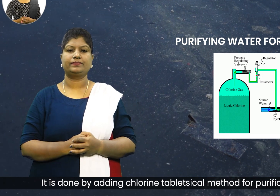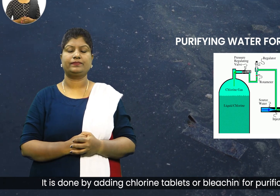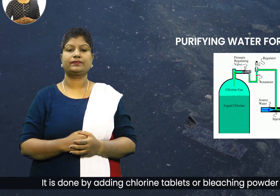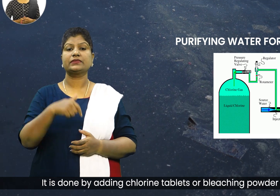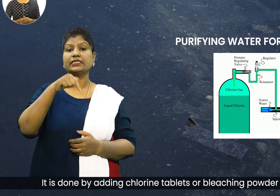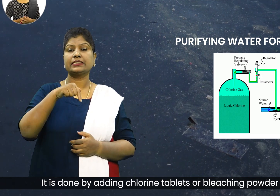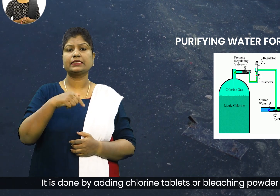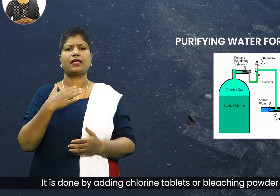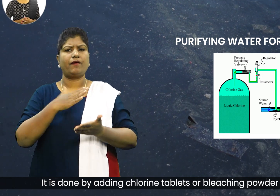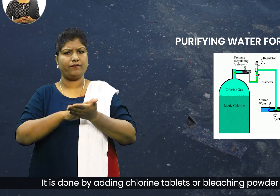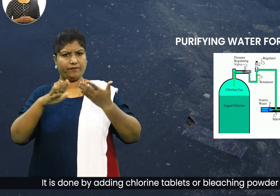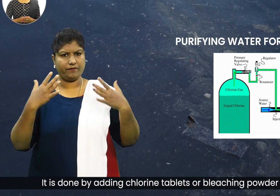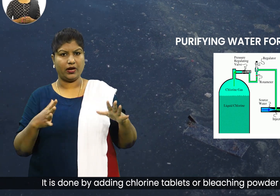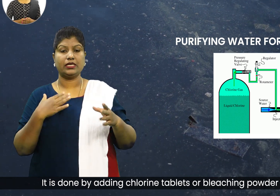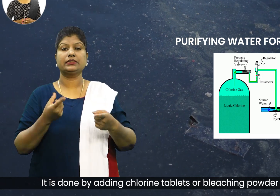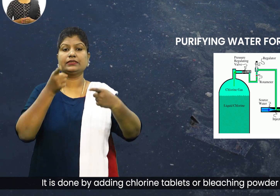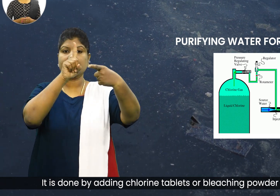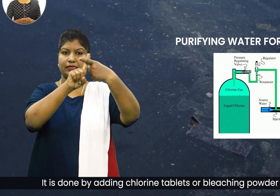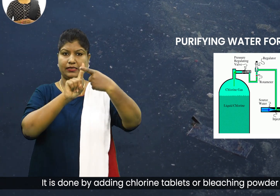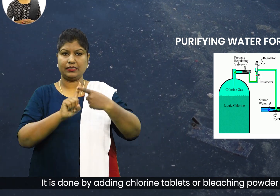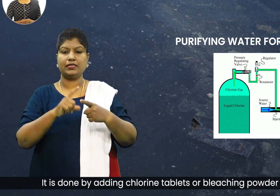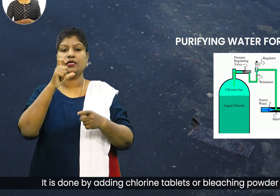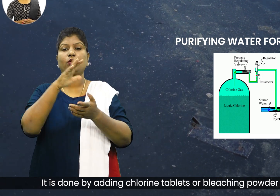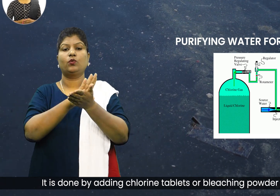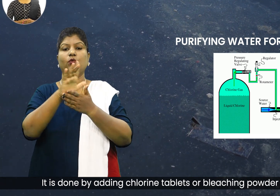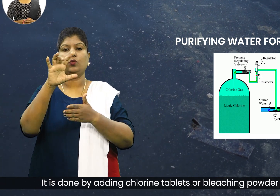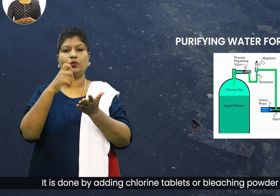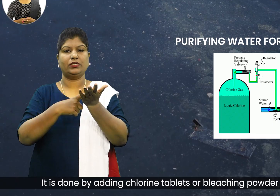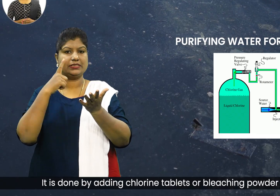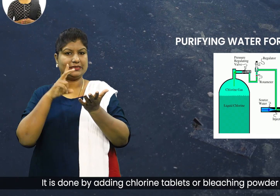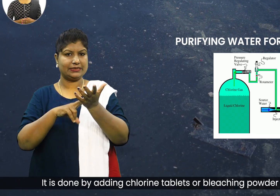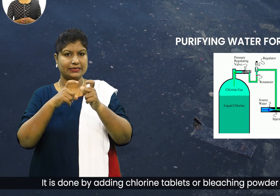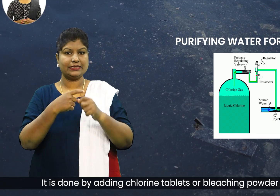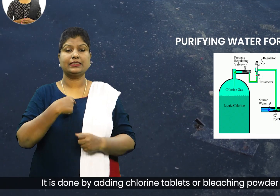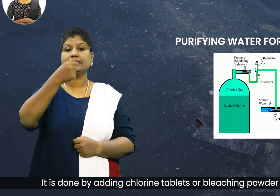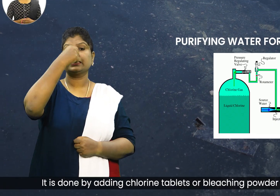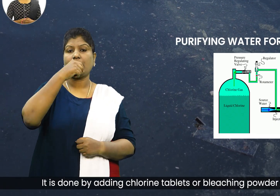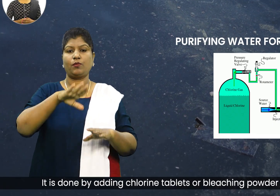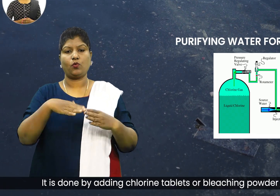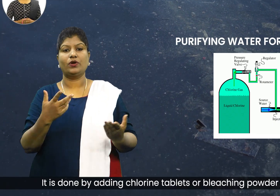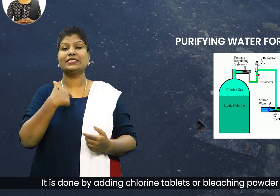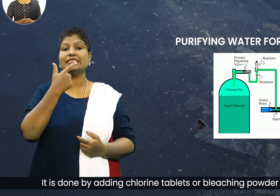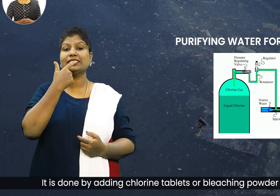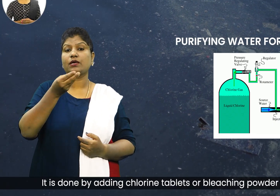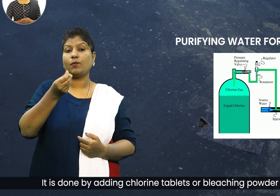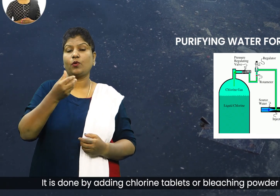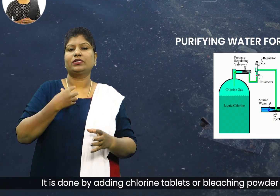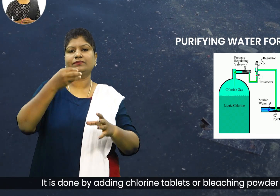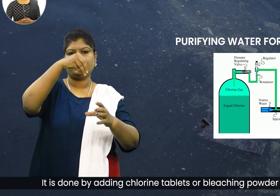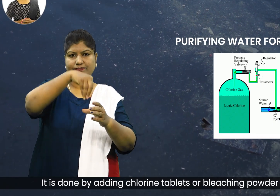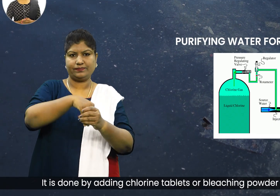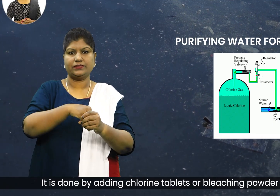It is done by adding chlorine tablets or bleaching powder to the